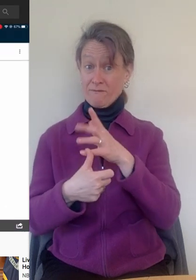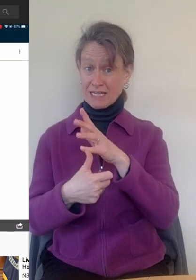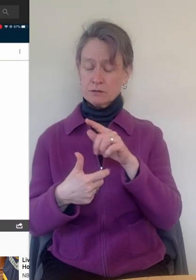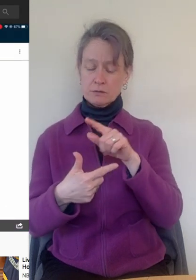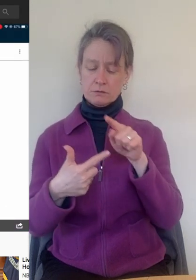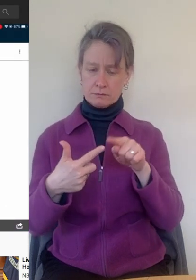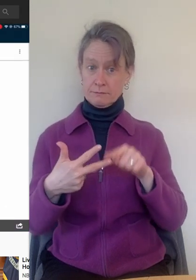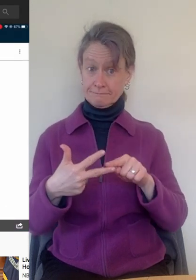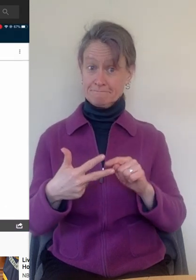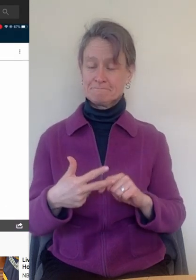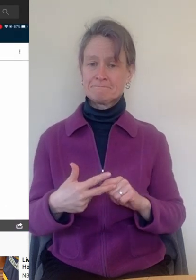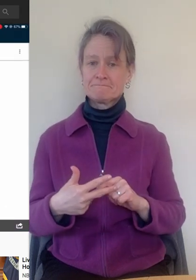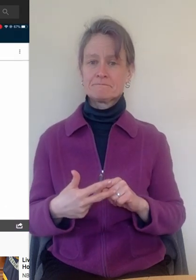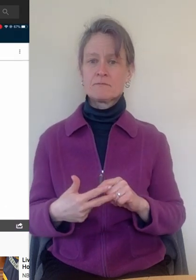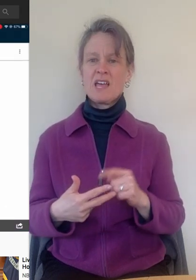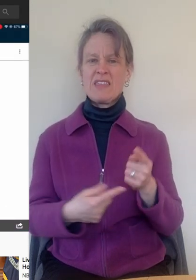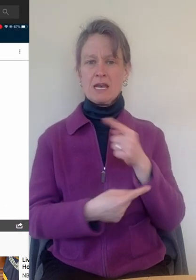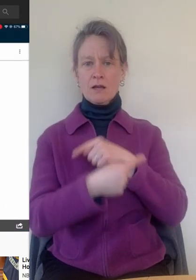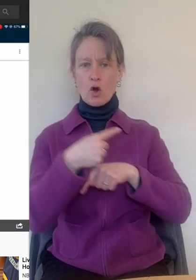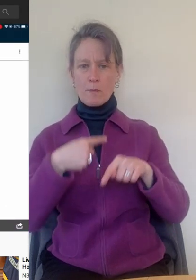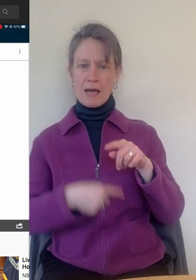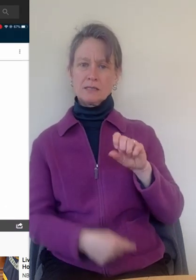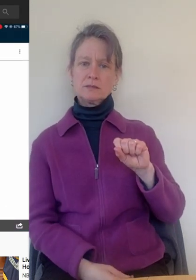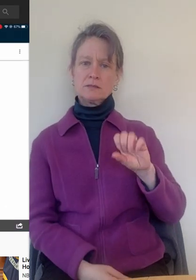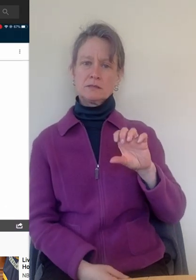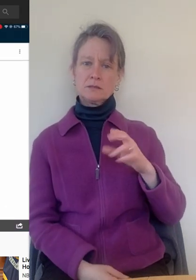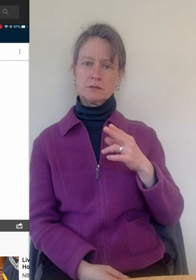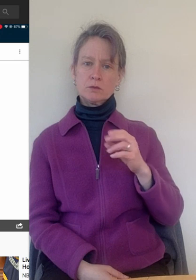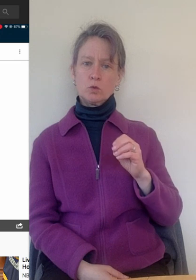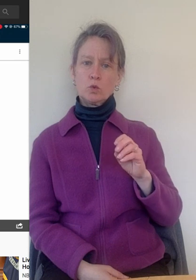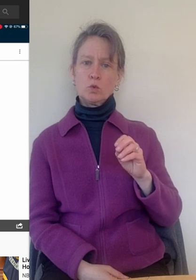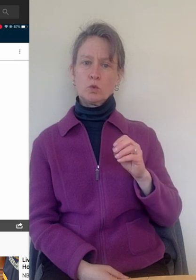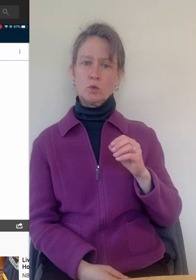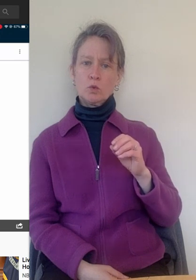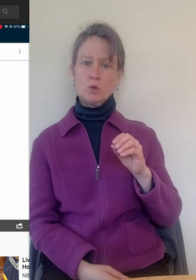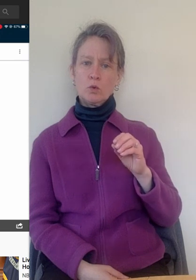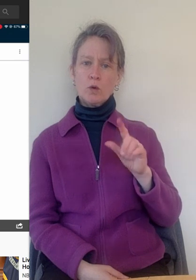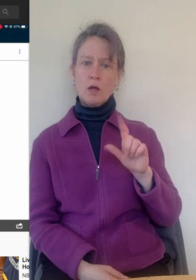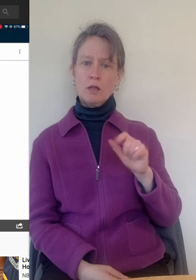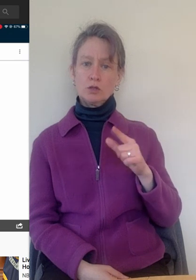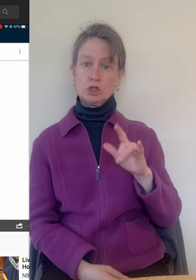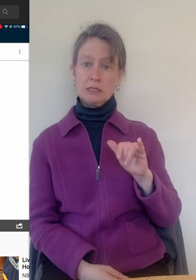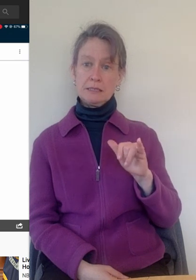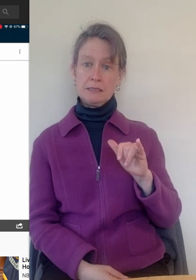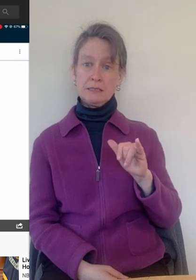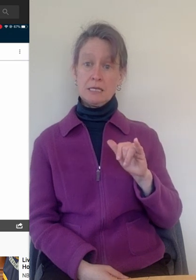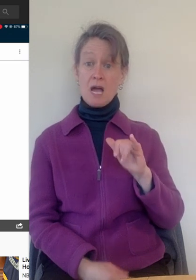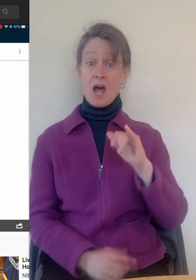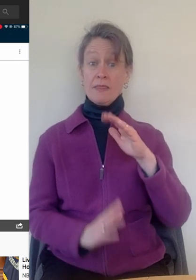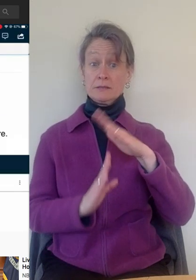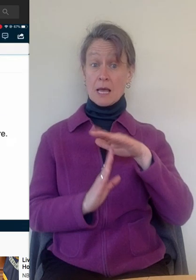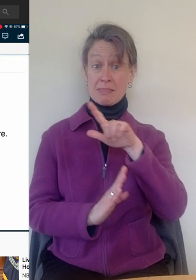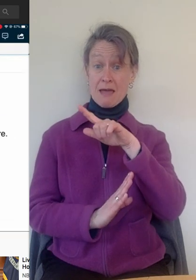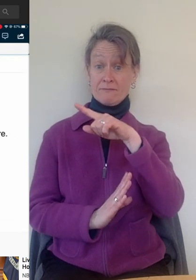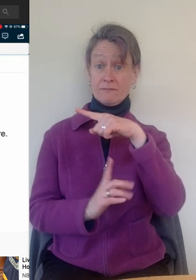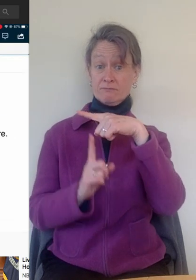Next, you can go back to Schoology. You can exit out in the top left X.